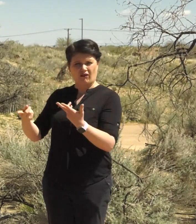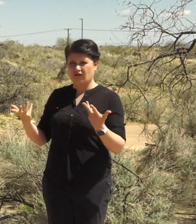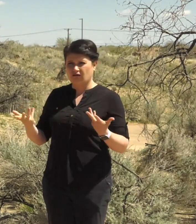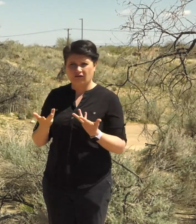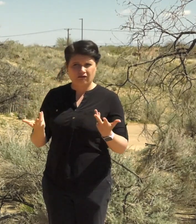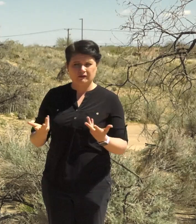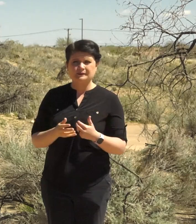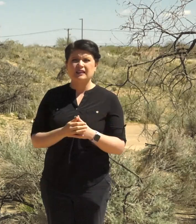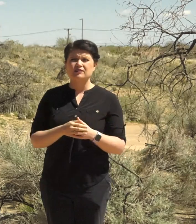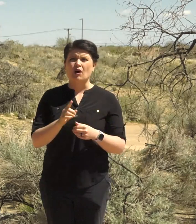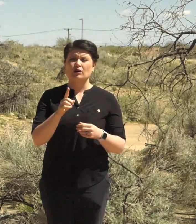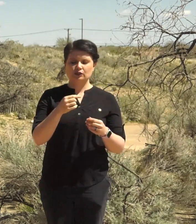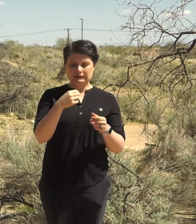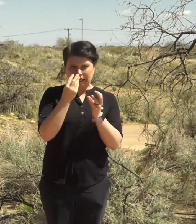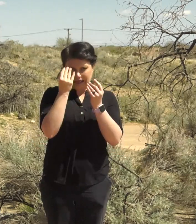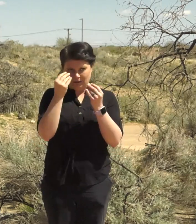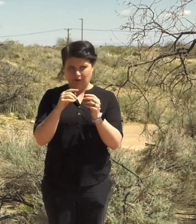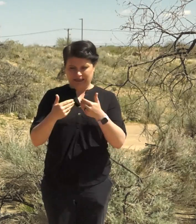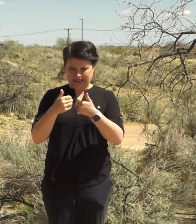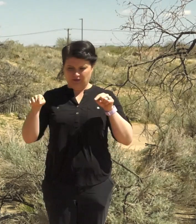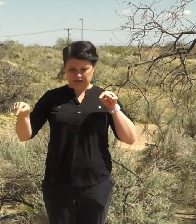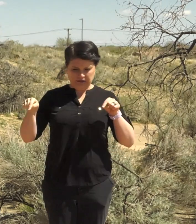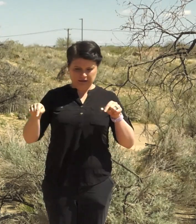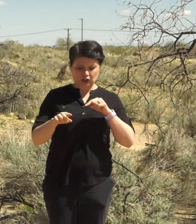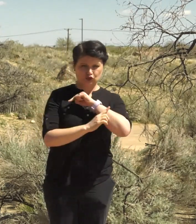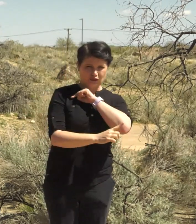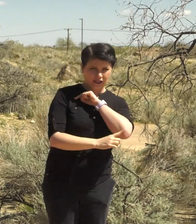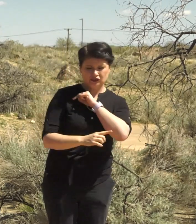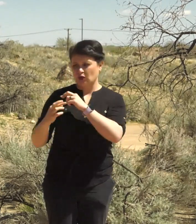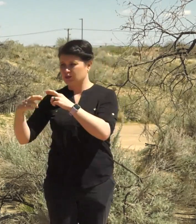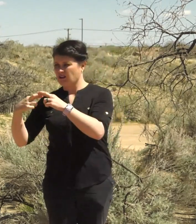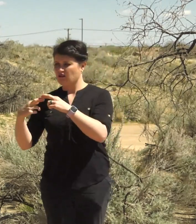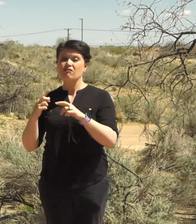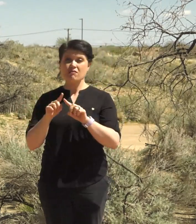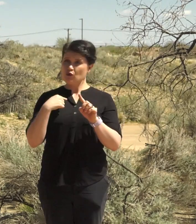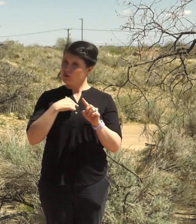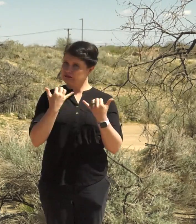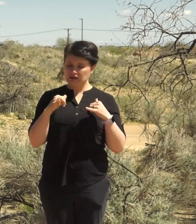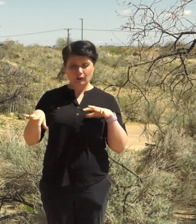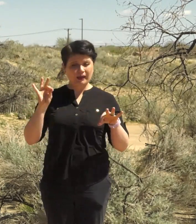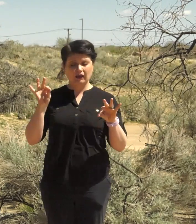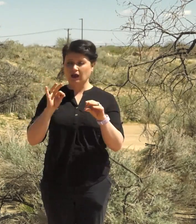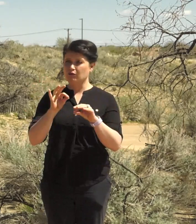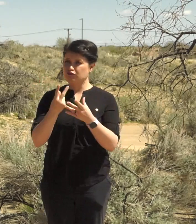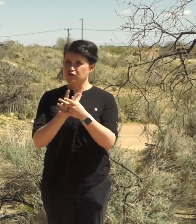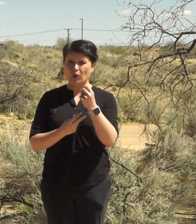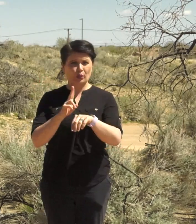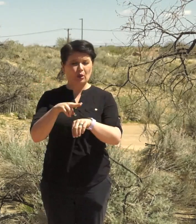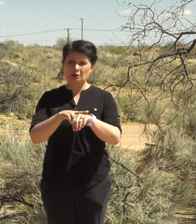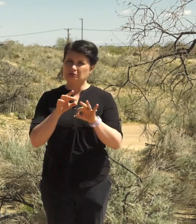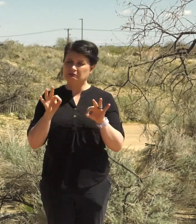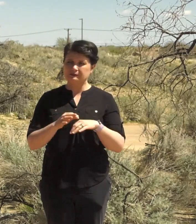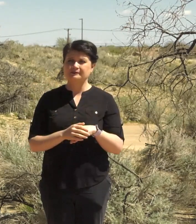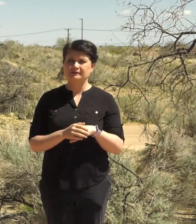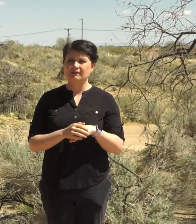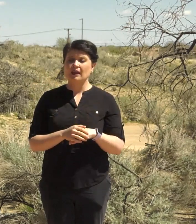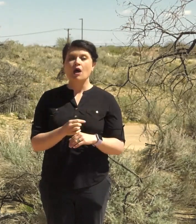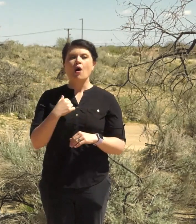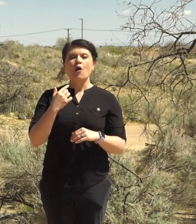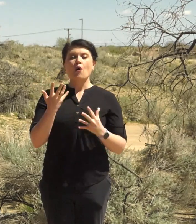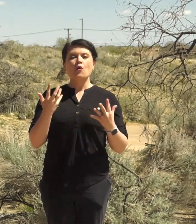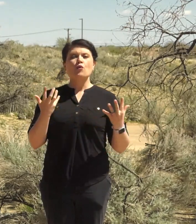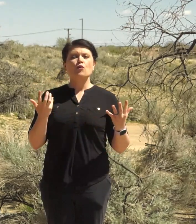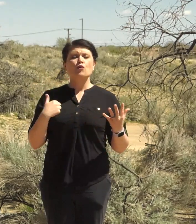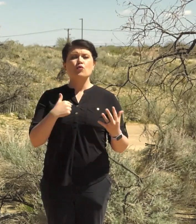commercial recycling are continuing as normal. The only thing that we have scaled back is our